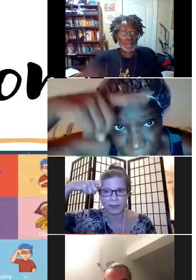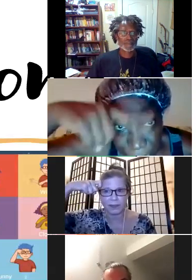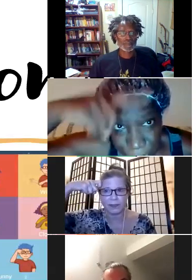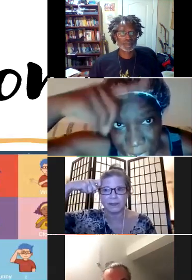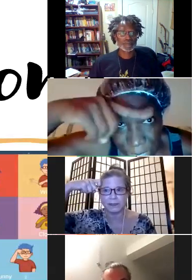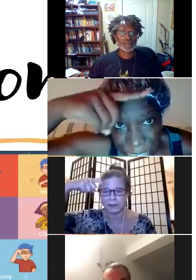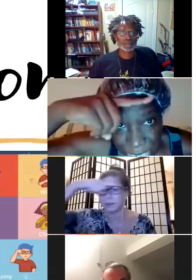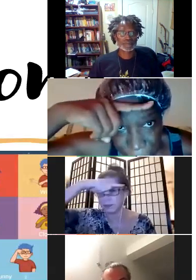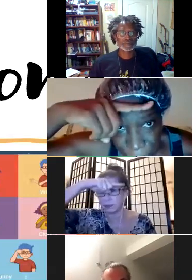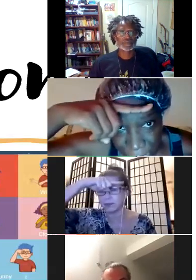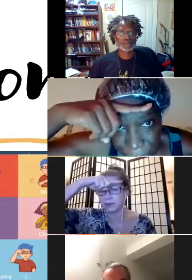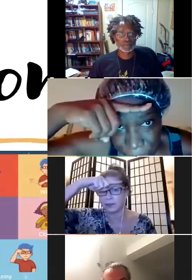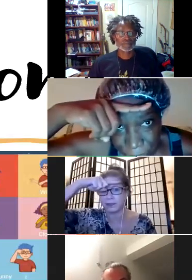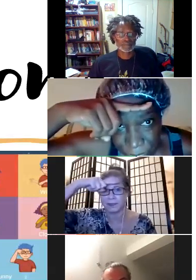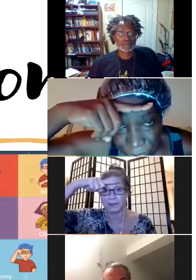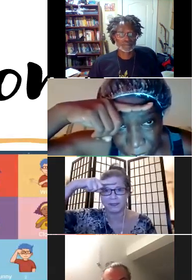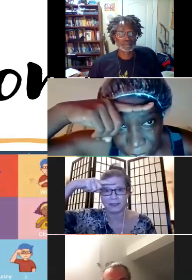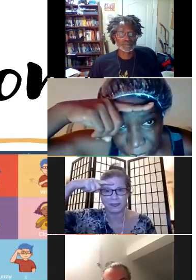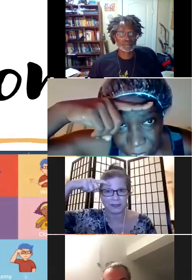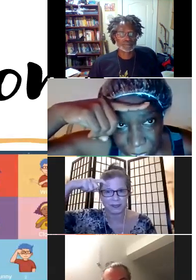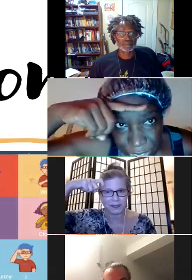is bottom and top, right?